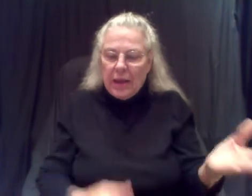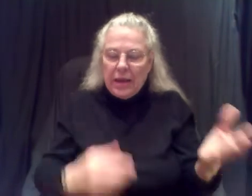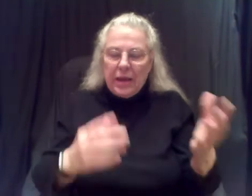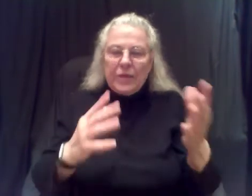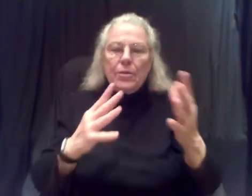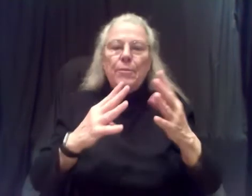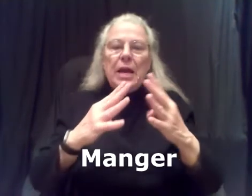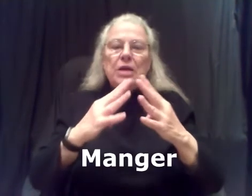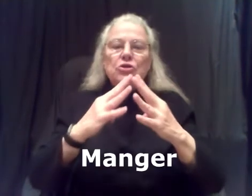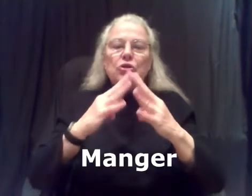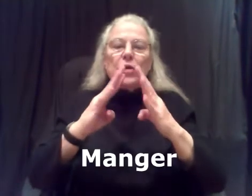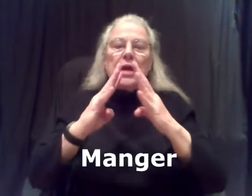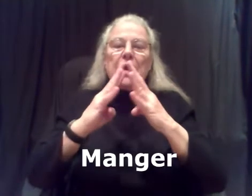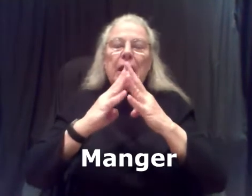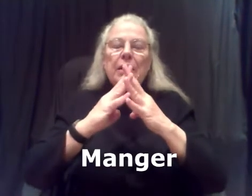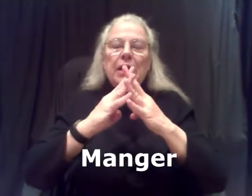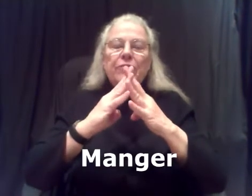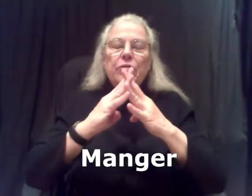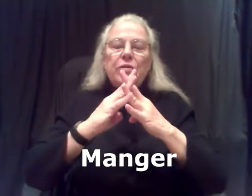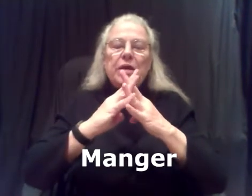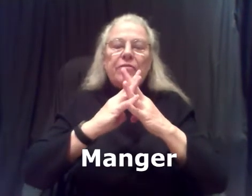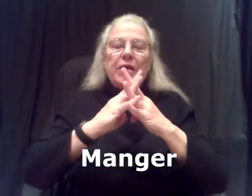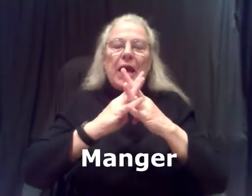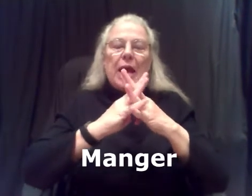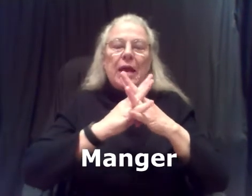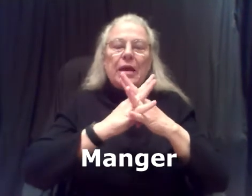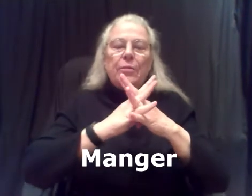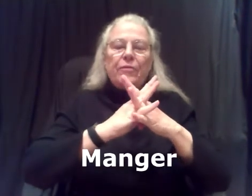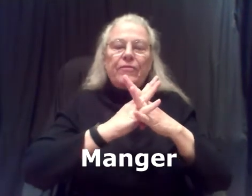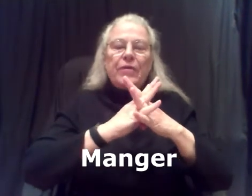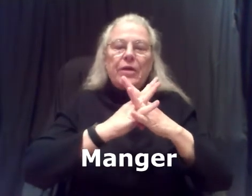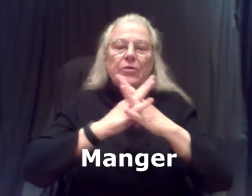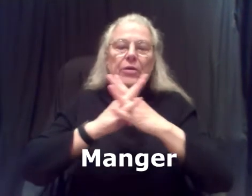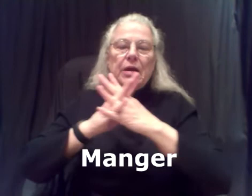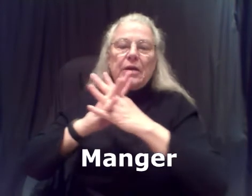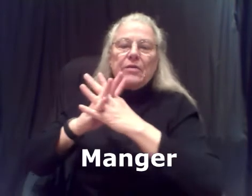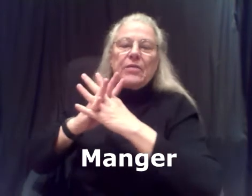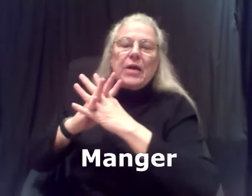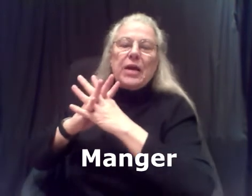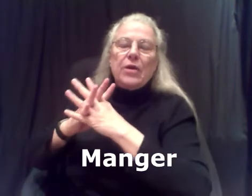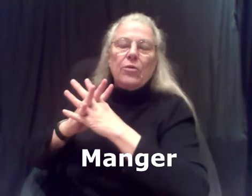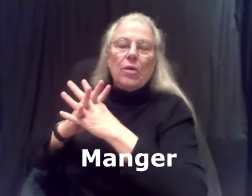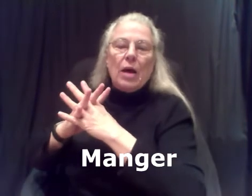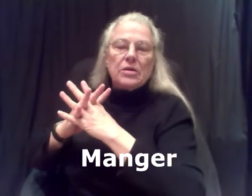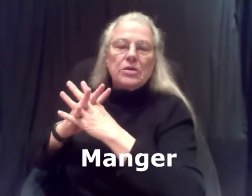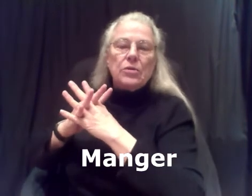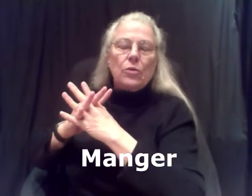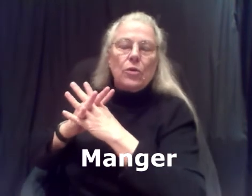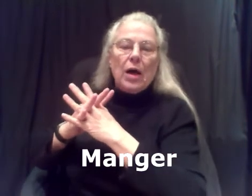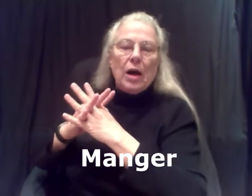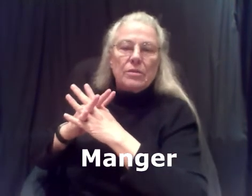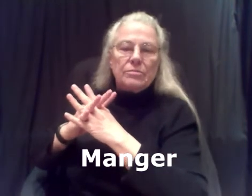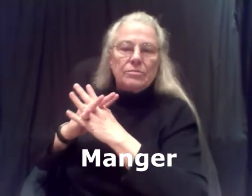in the manger. And if you think of the animal feeder, they interlocked